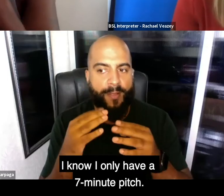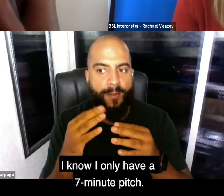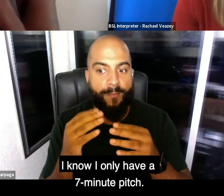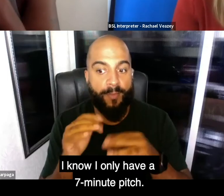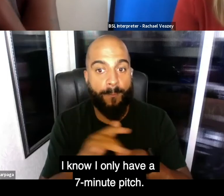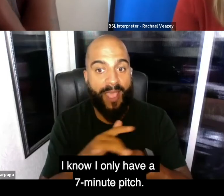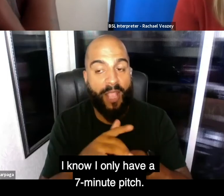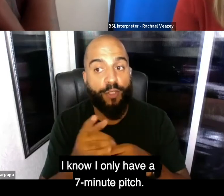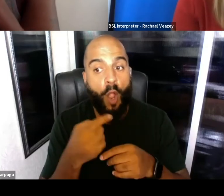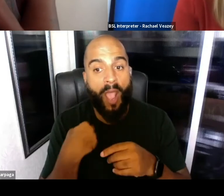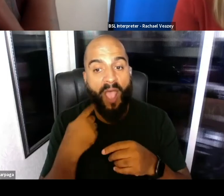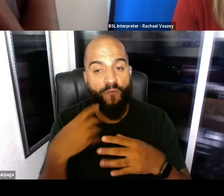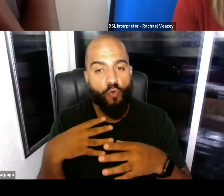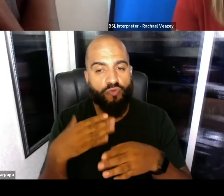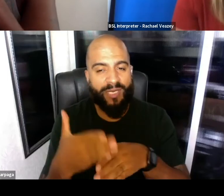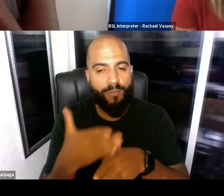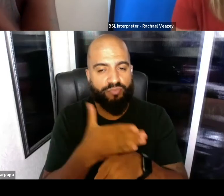pitch.